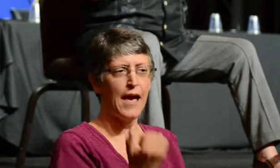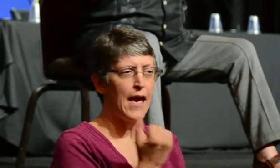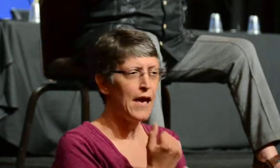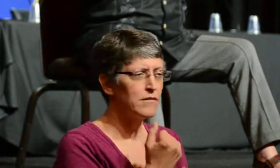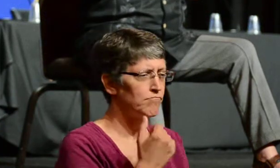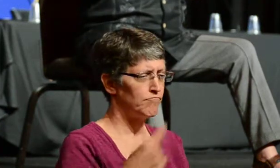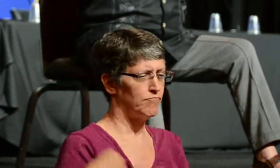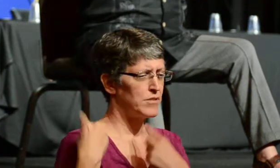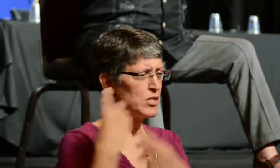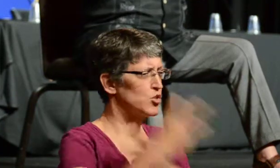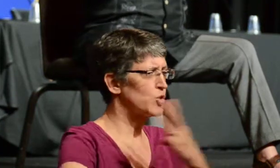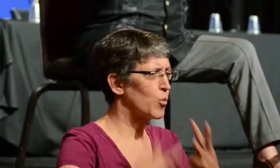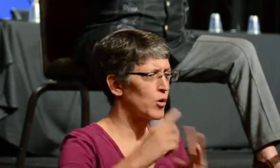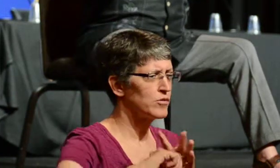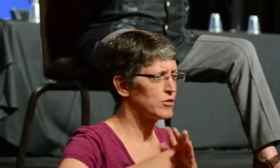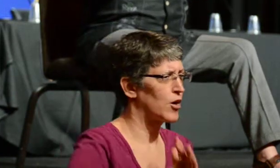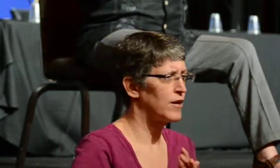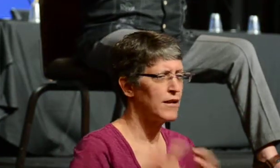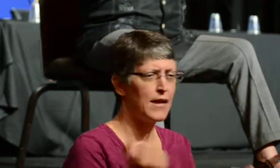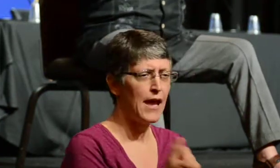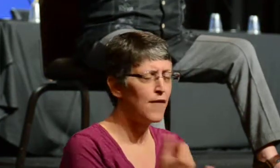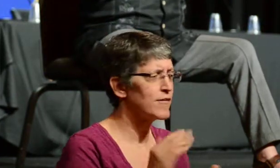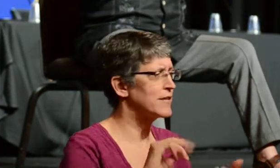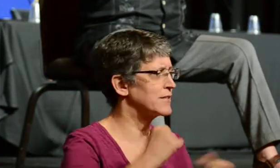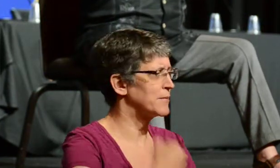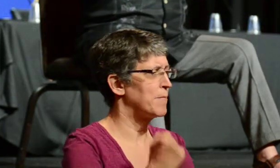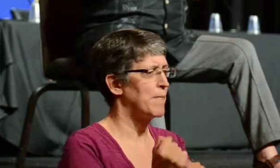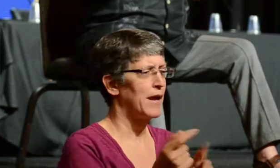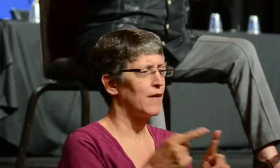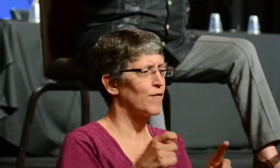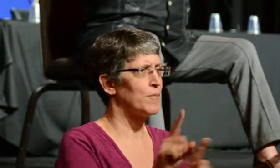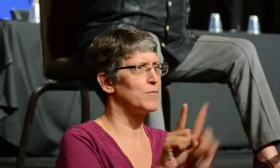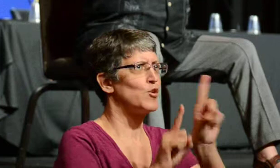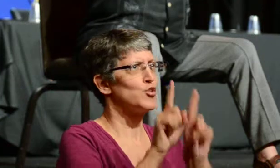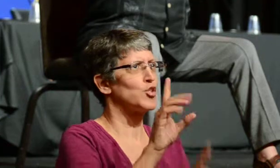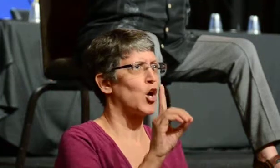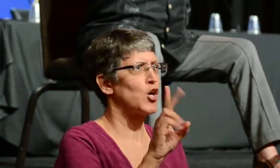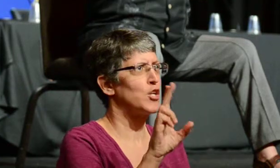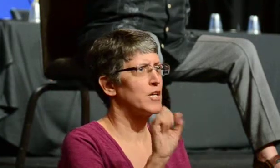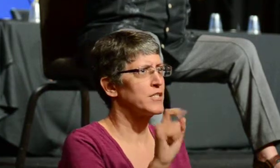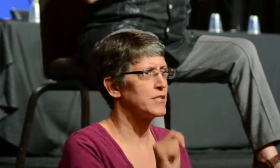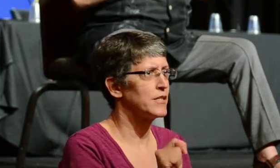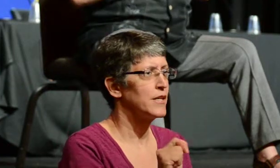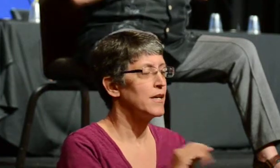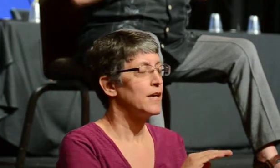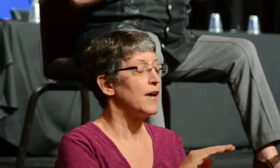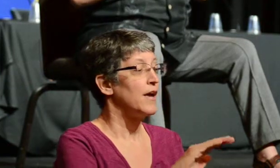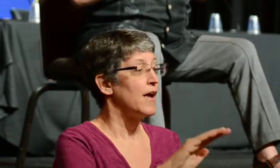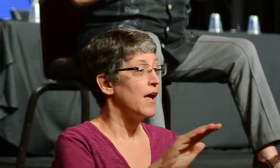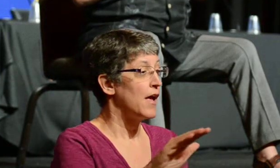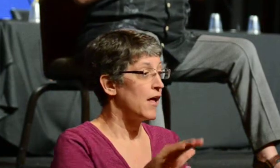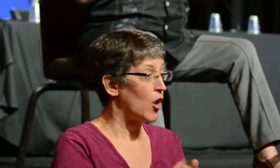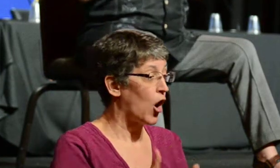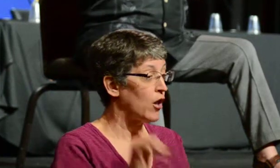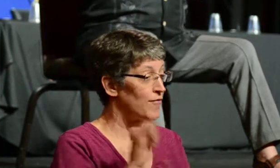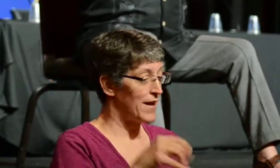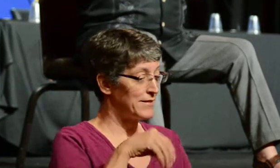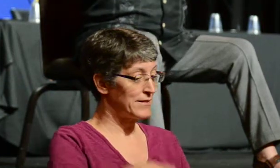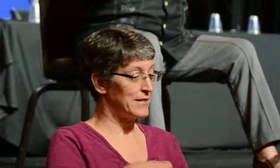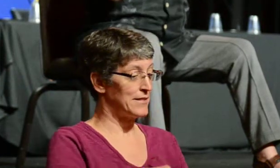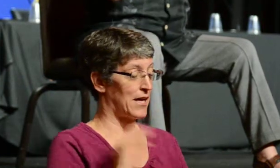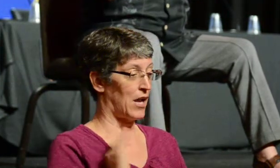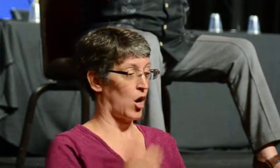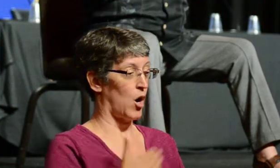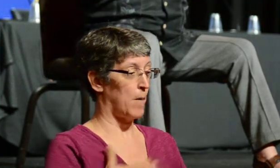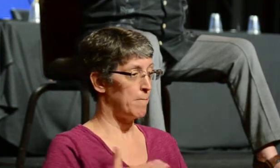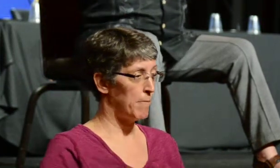of stardust, and those elements of stardust is what's in our body,